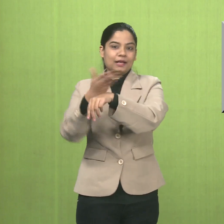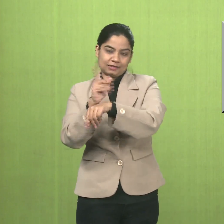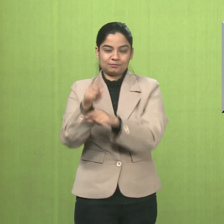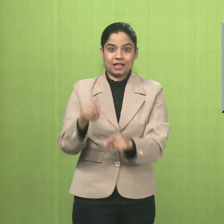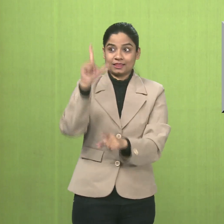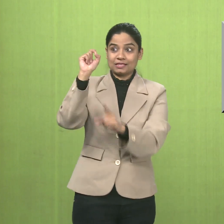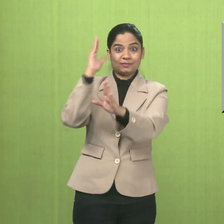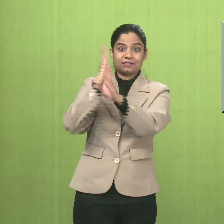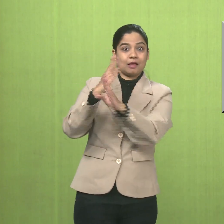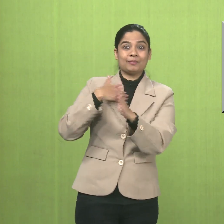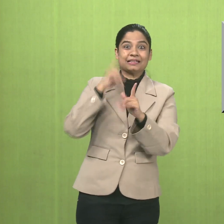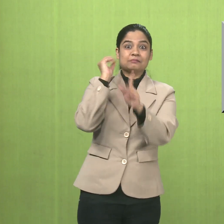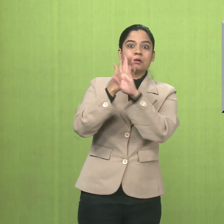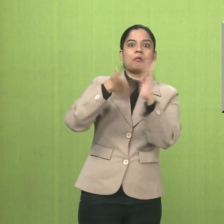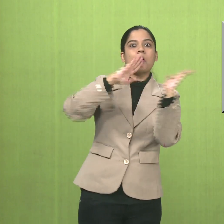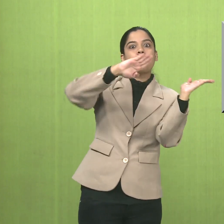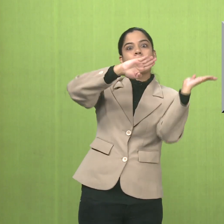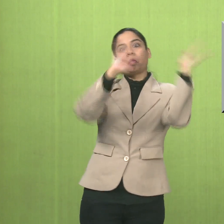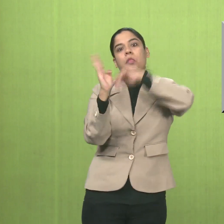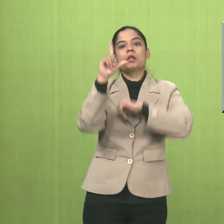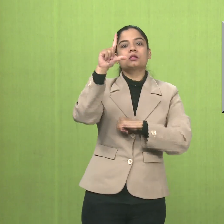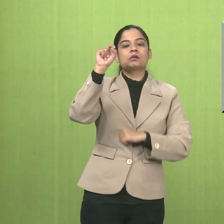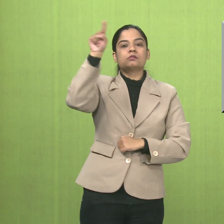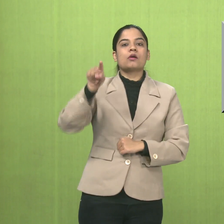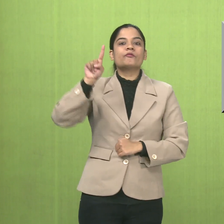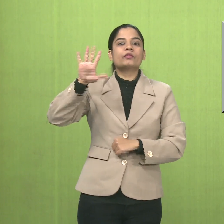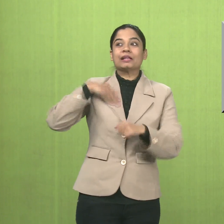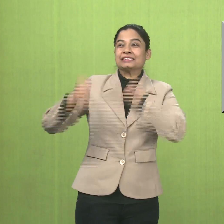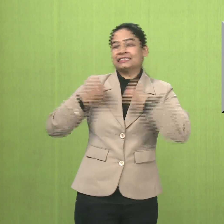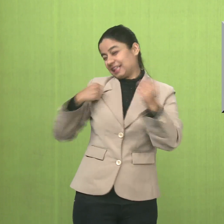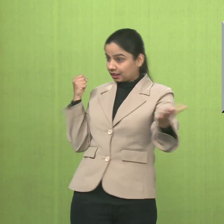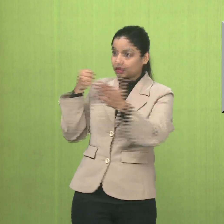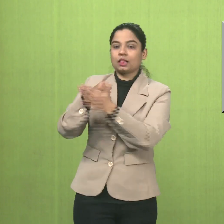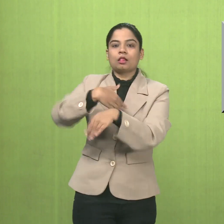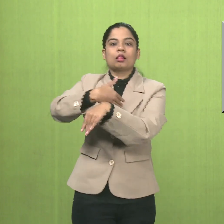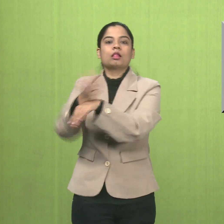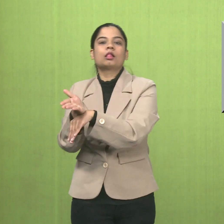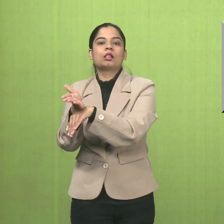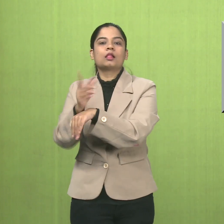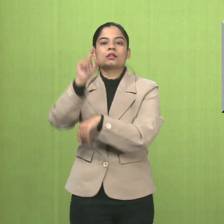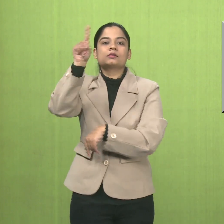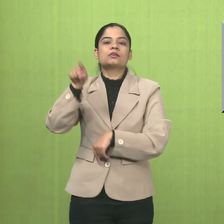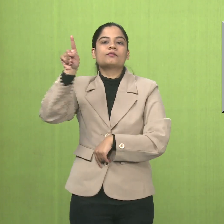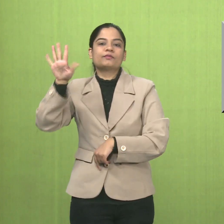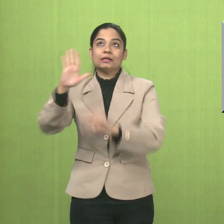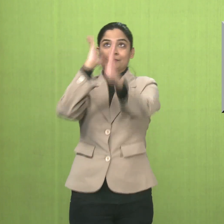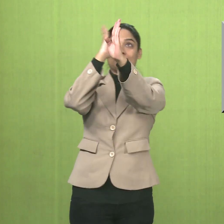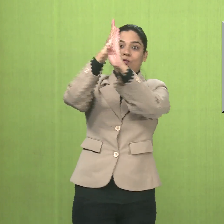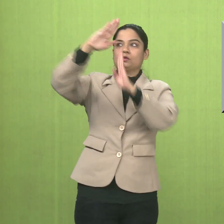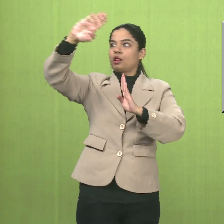late is something that's taking place after the expected or usual time. If you're expected to come at 10, you coming at 10:15